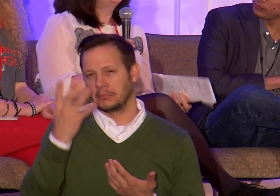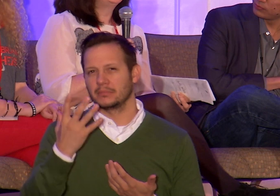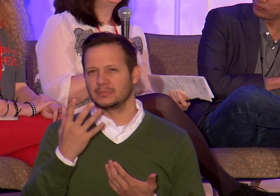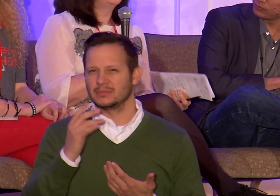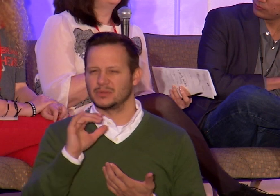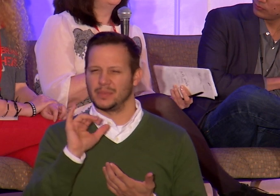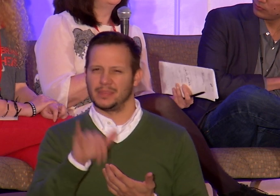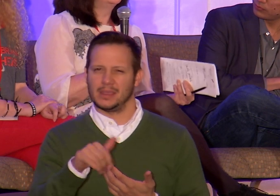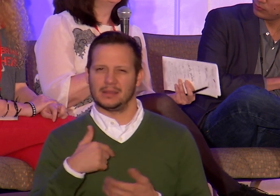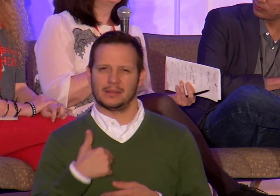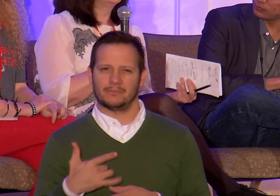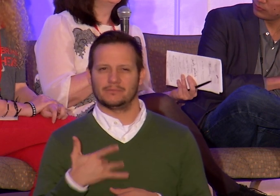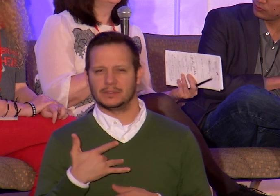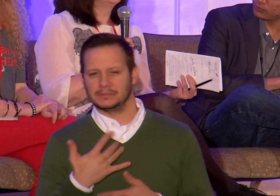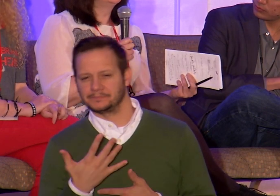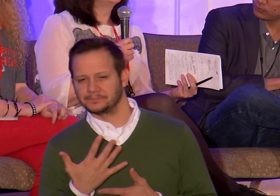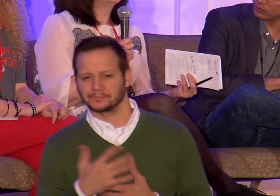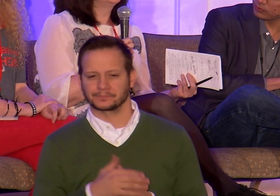in that sense, I think